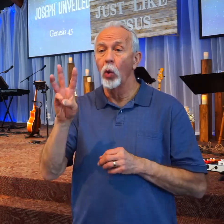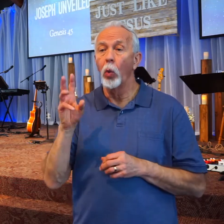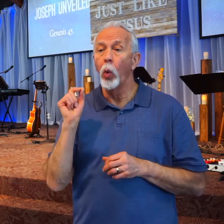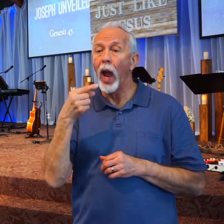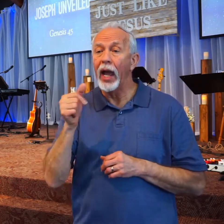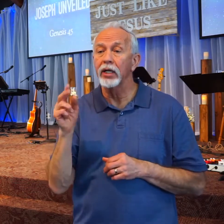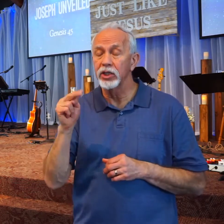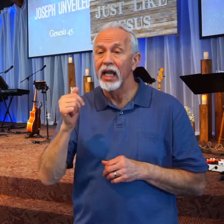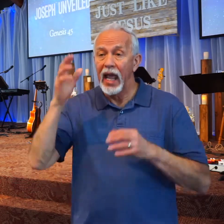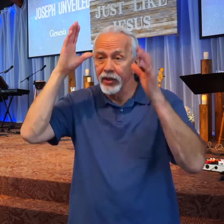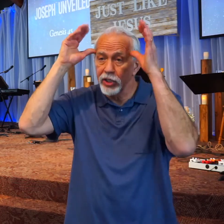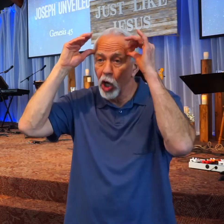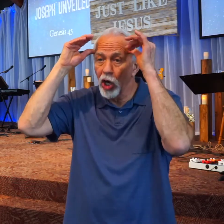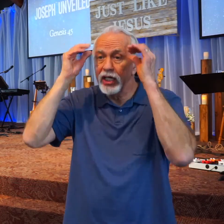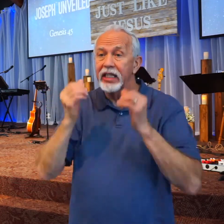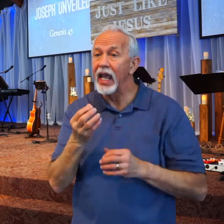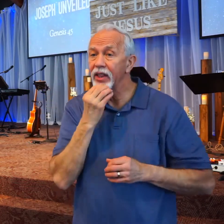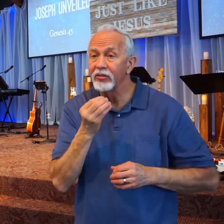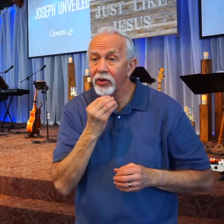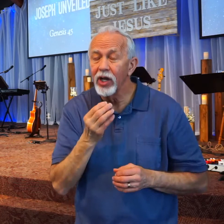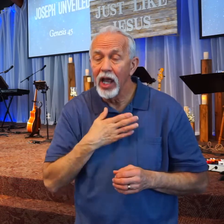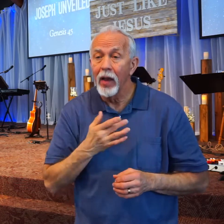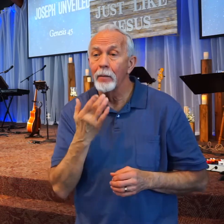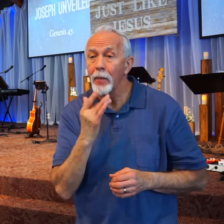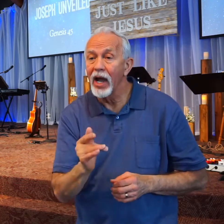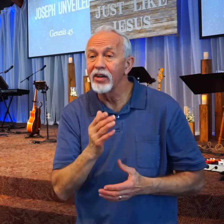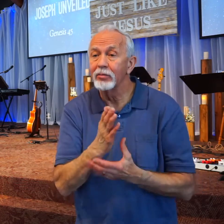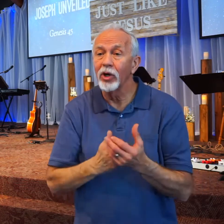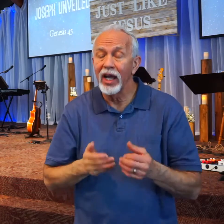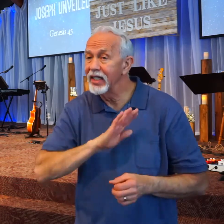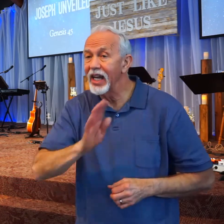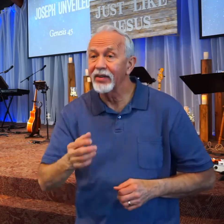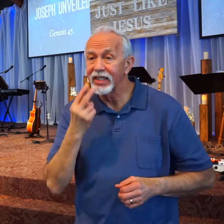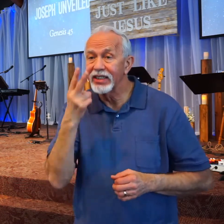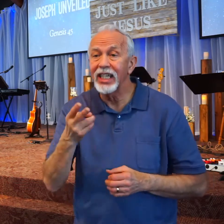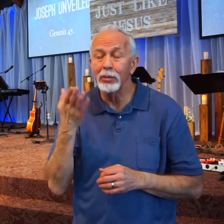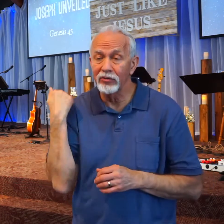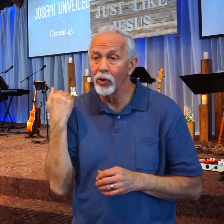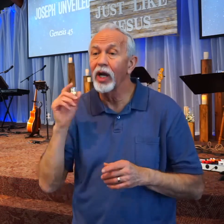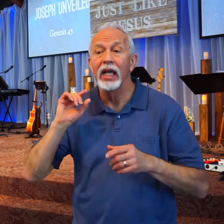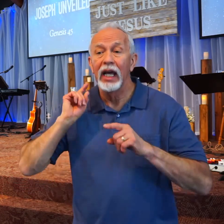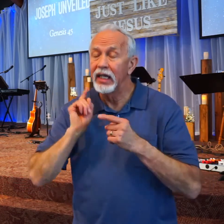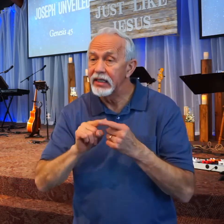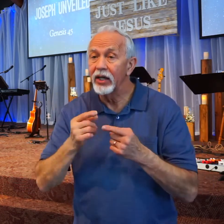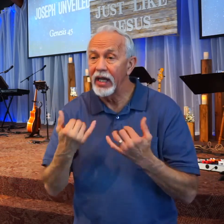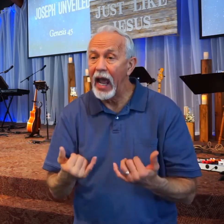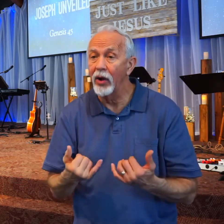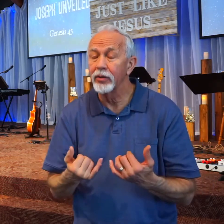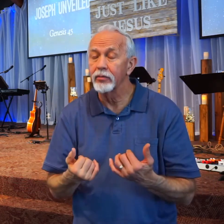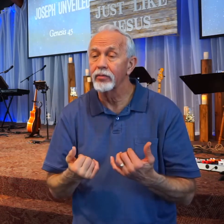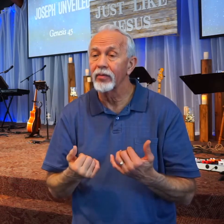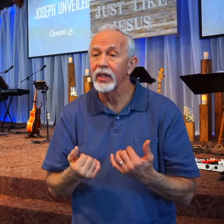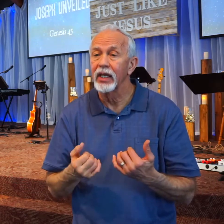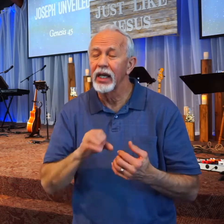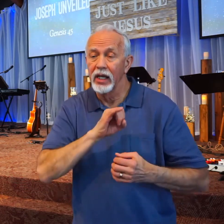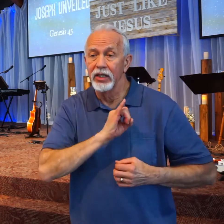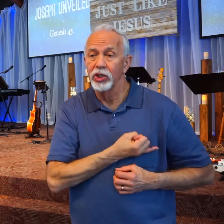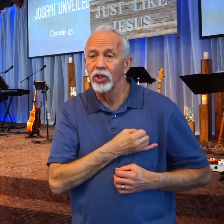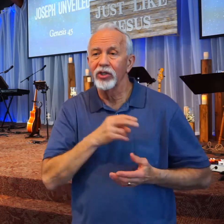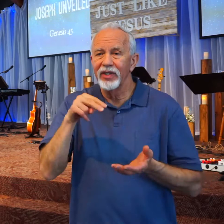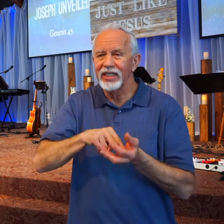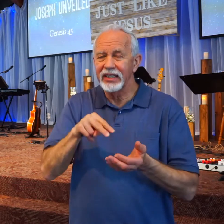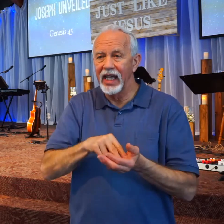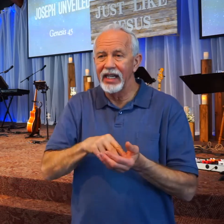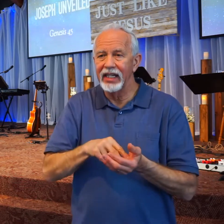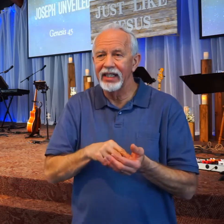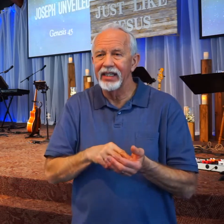donkeys and the food. And here's my favorite part that I'd never seen before until studying this week. So Joseph is standing out there.